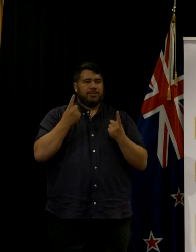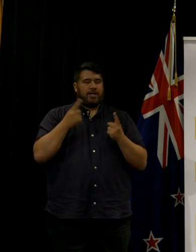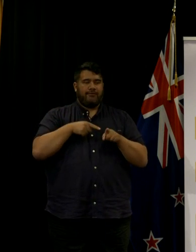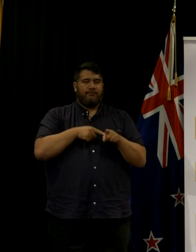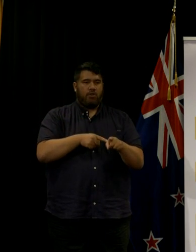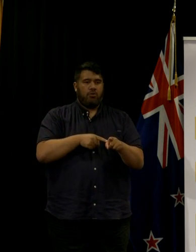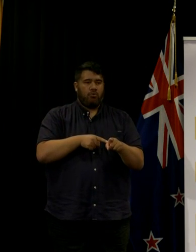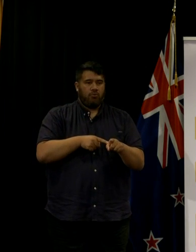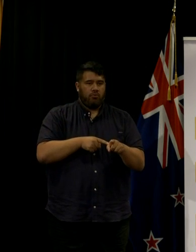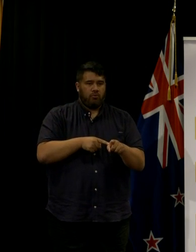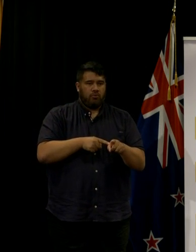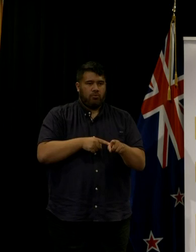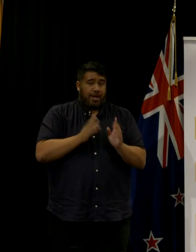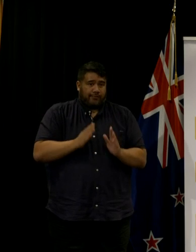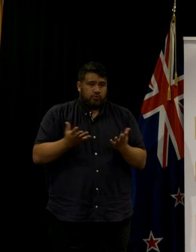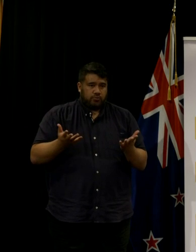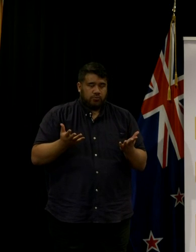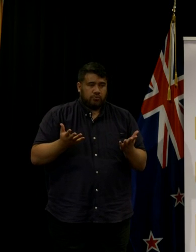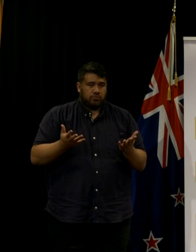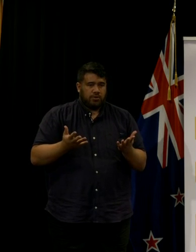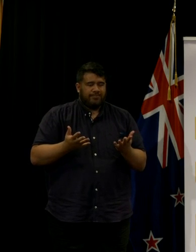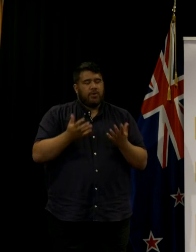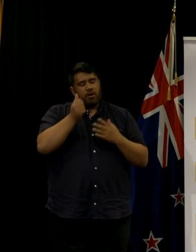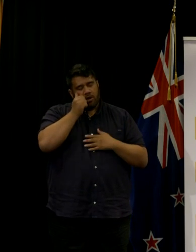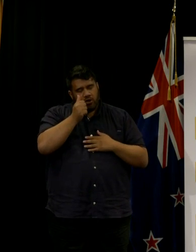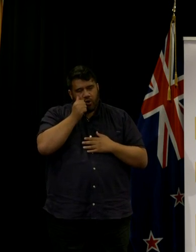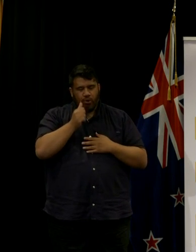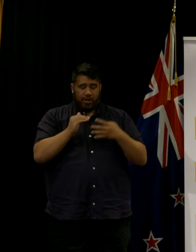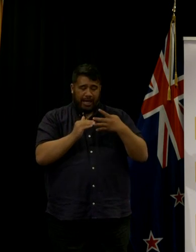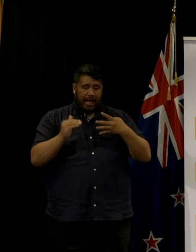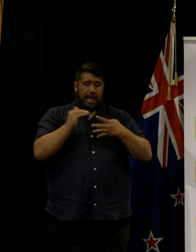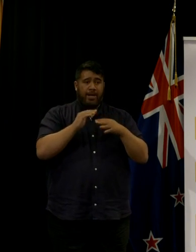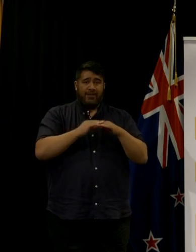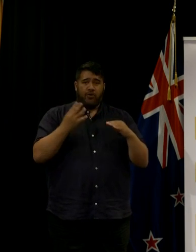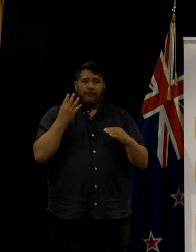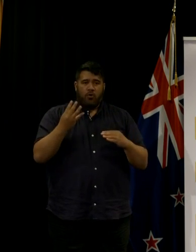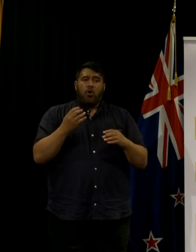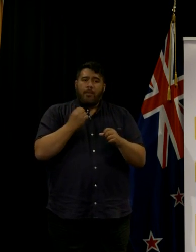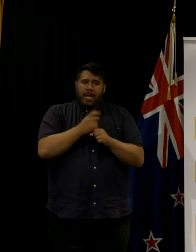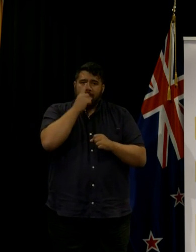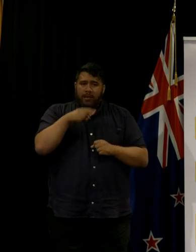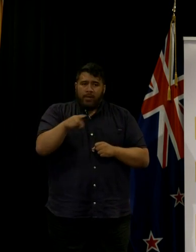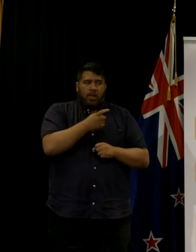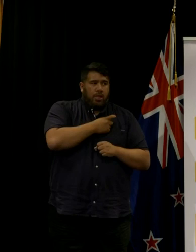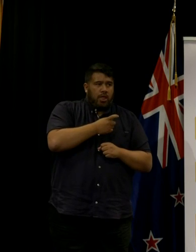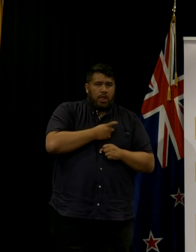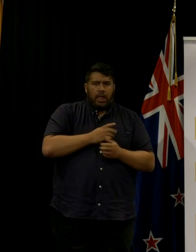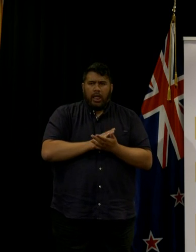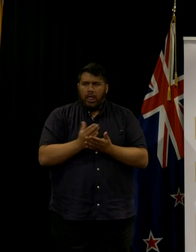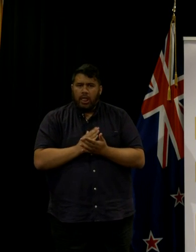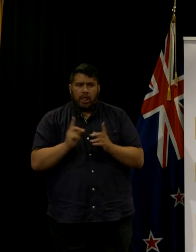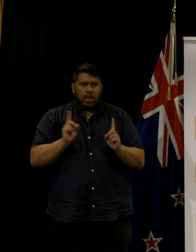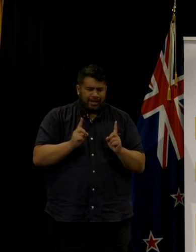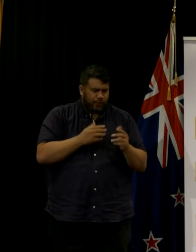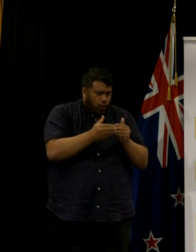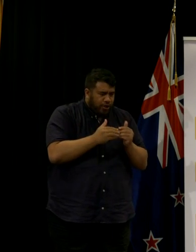something we need to acknowledge is, you know, this will be, I know, adding a huge amount of anxiety to people about trying to organise